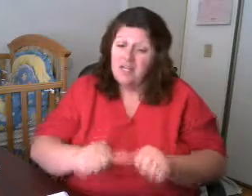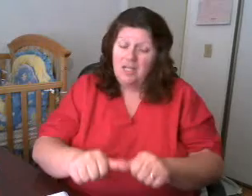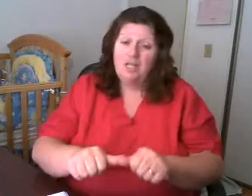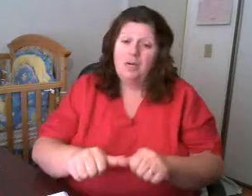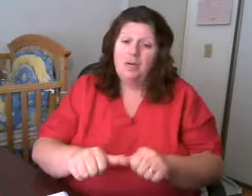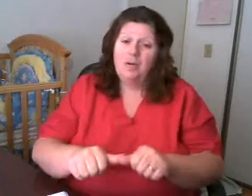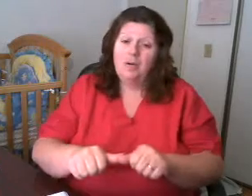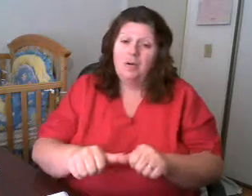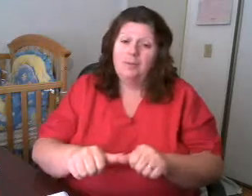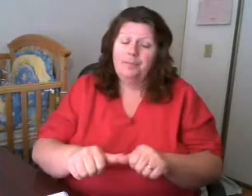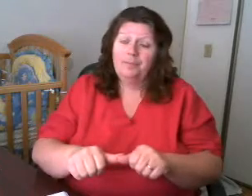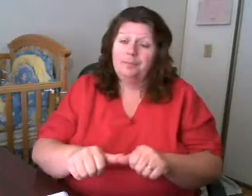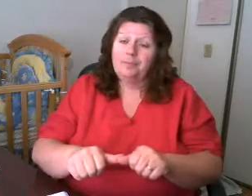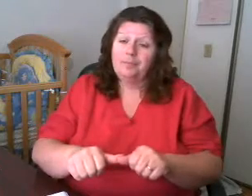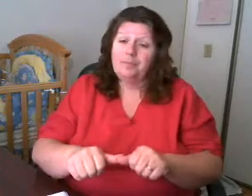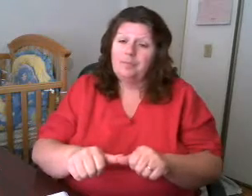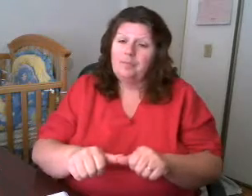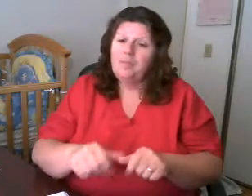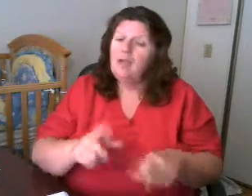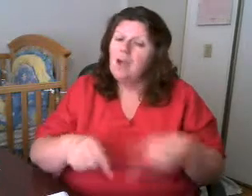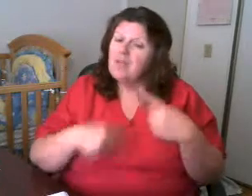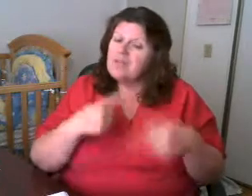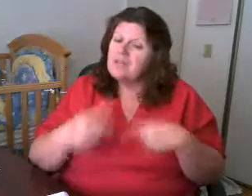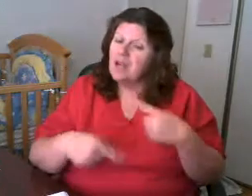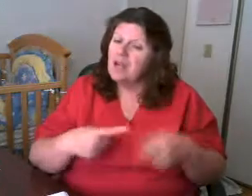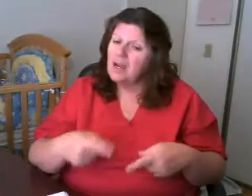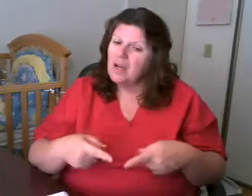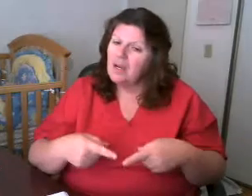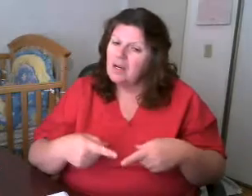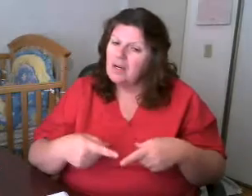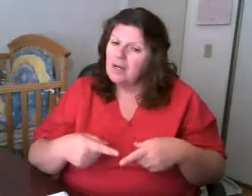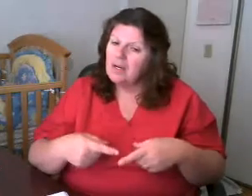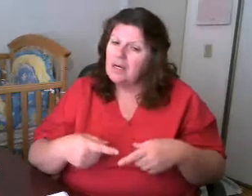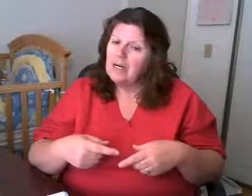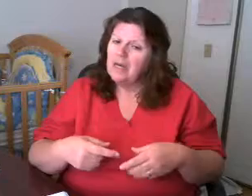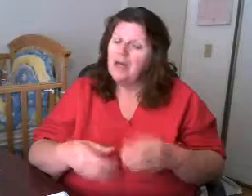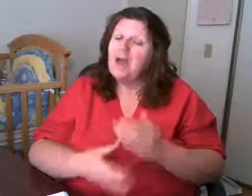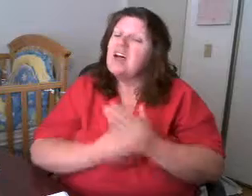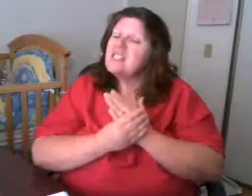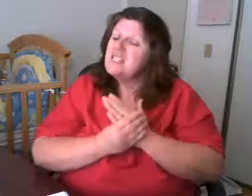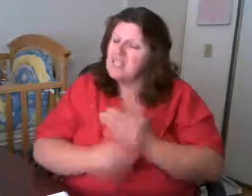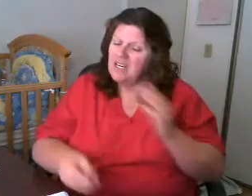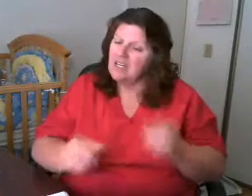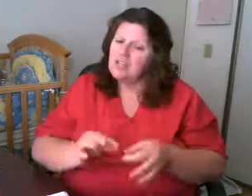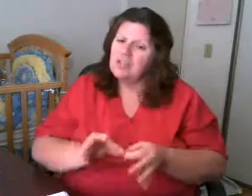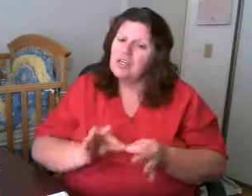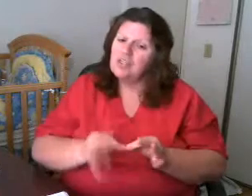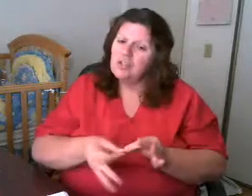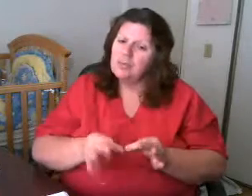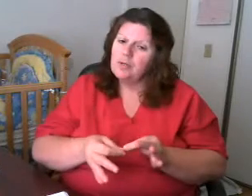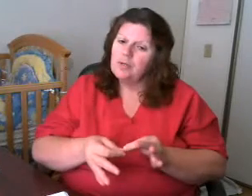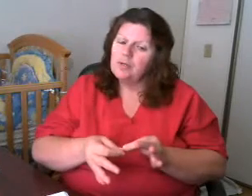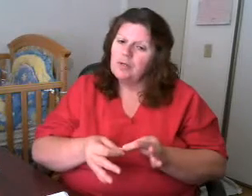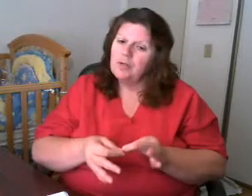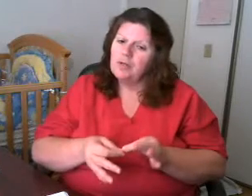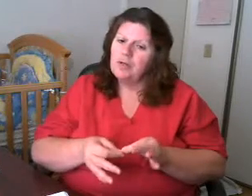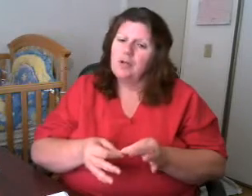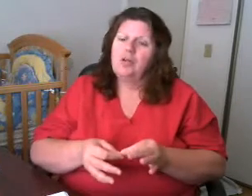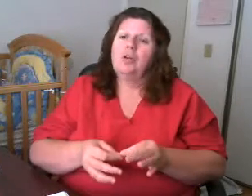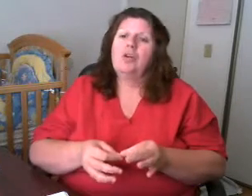to the deaf client. Because as a skilled interpreter, you should be able to change your signing